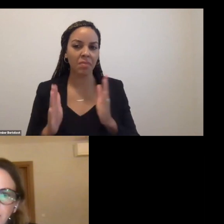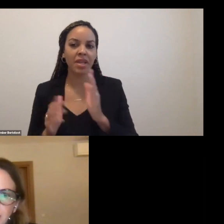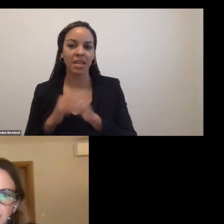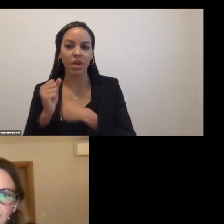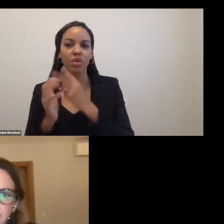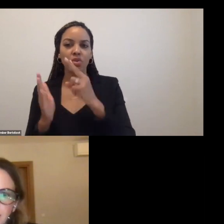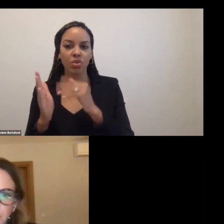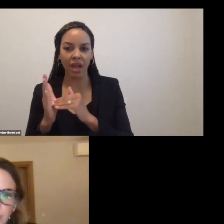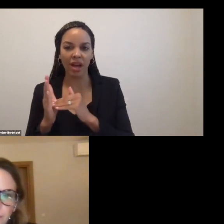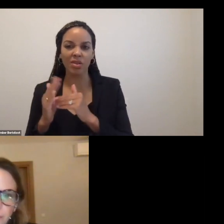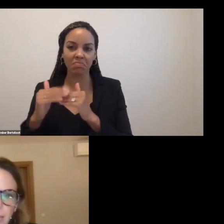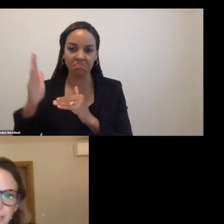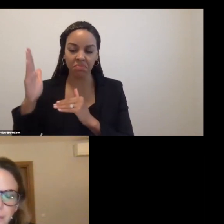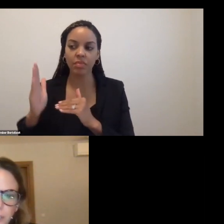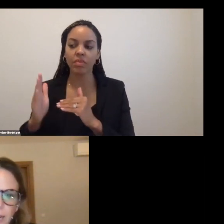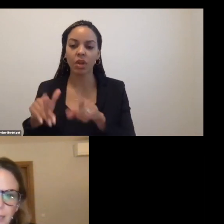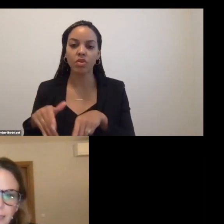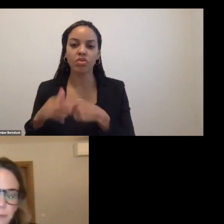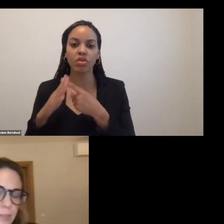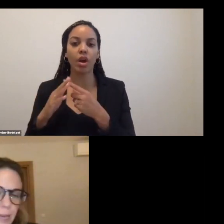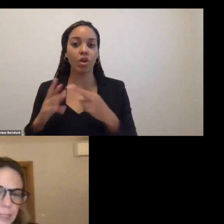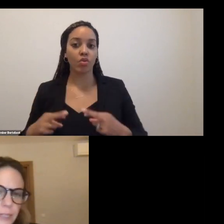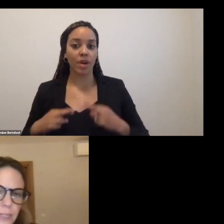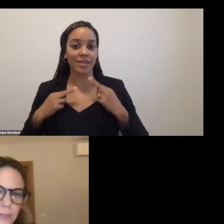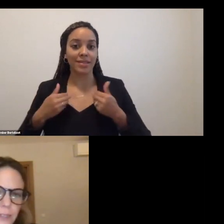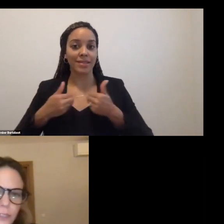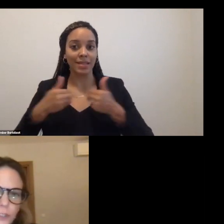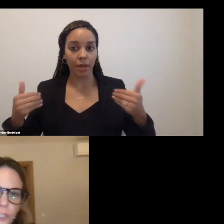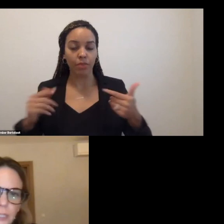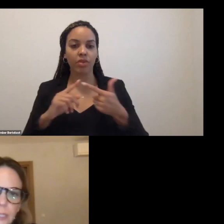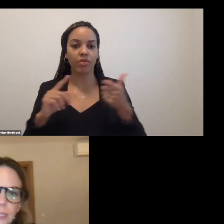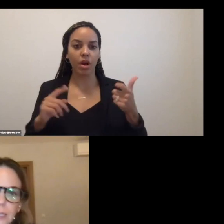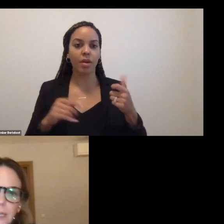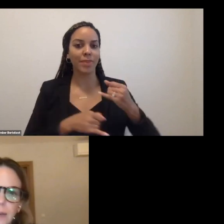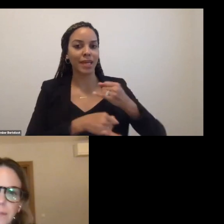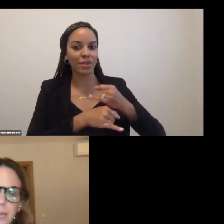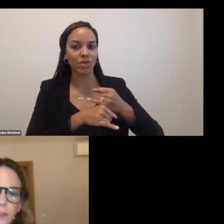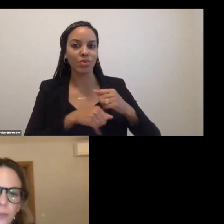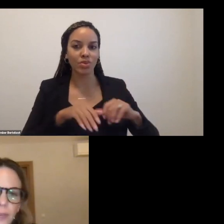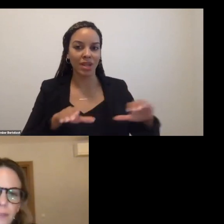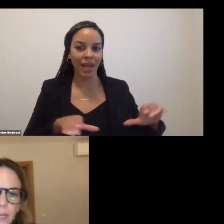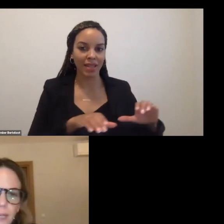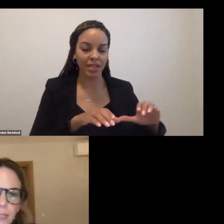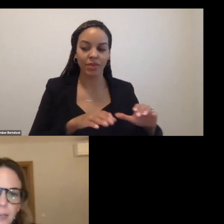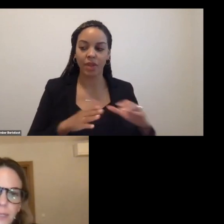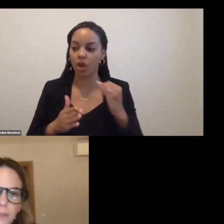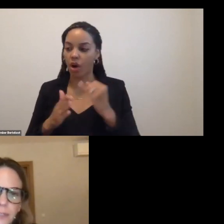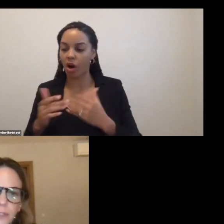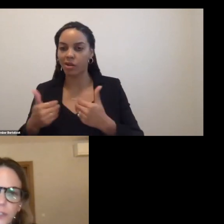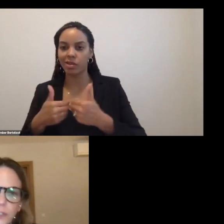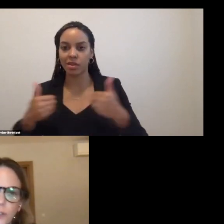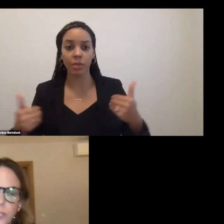make residencies separate from the exhibition activities of institutions. Can you think of any examples